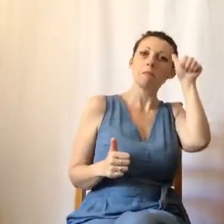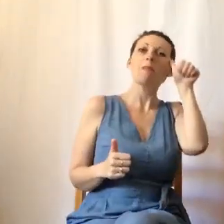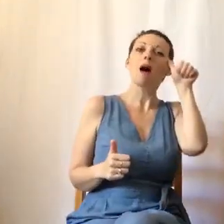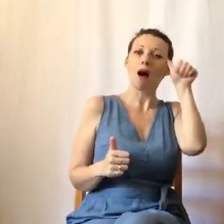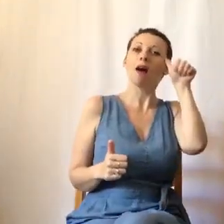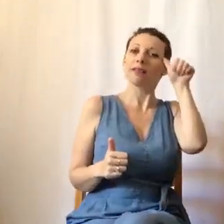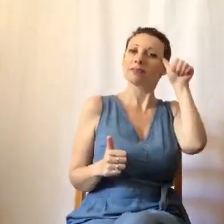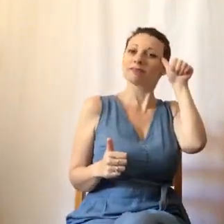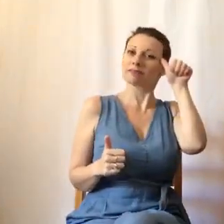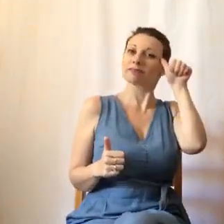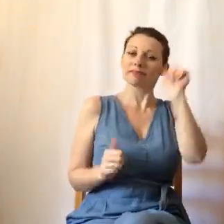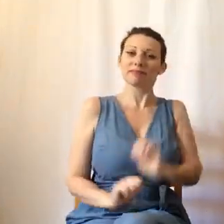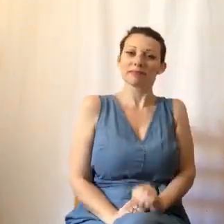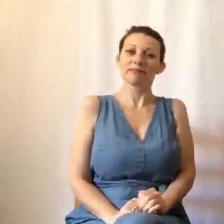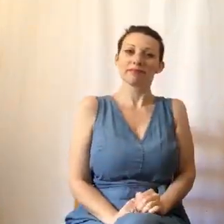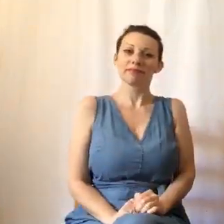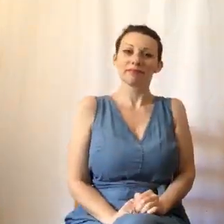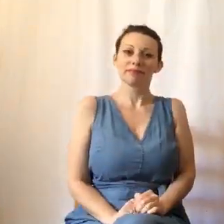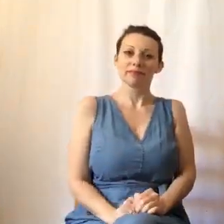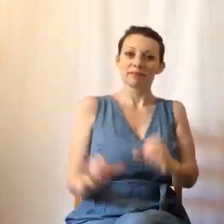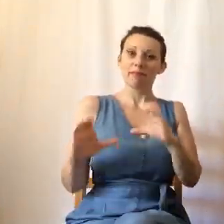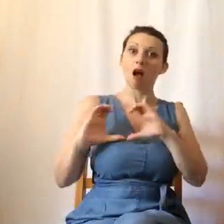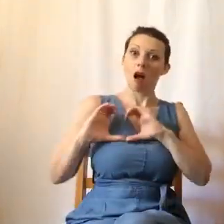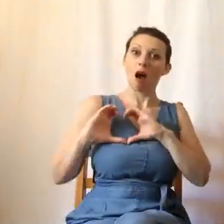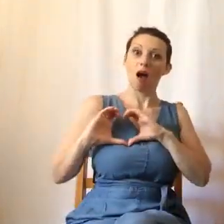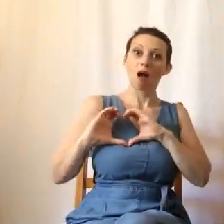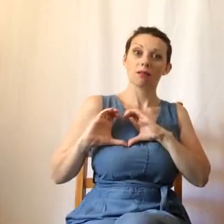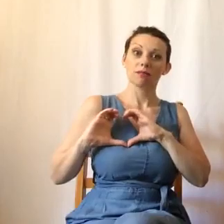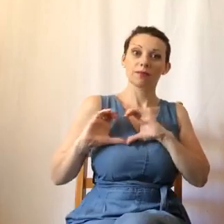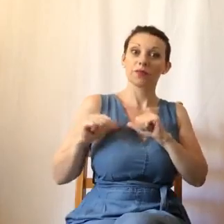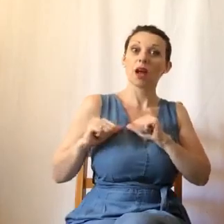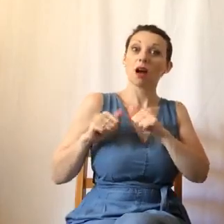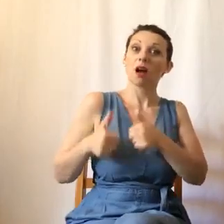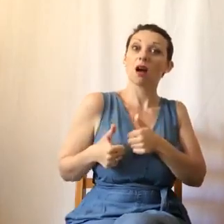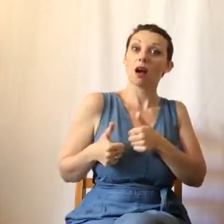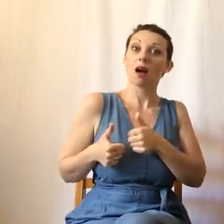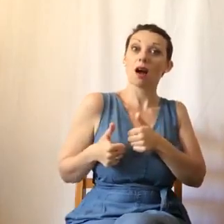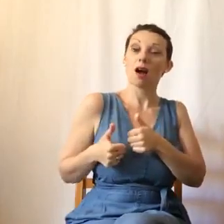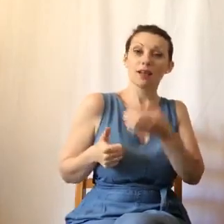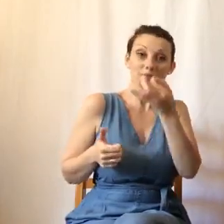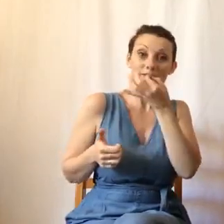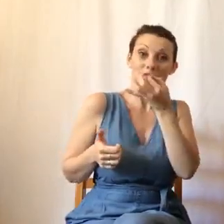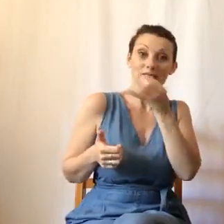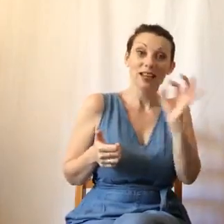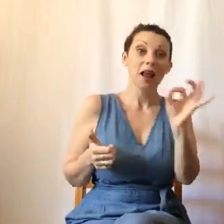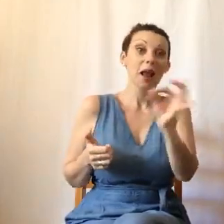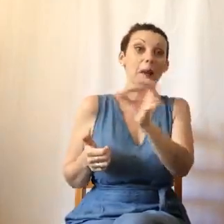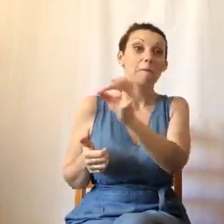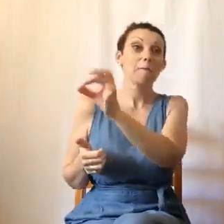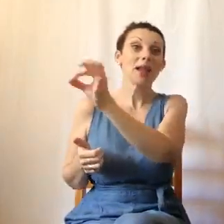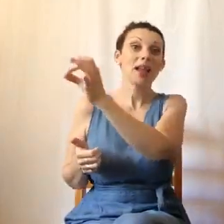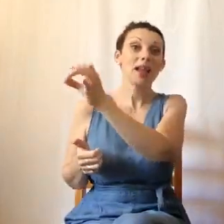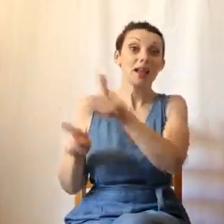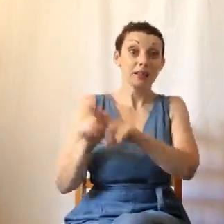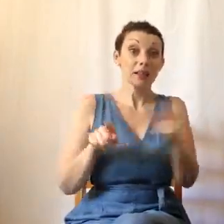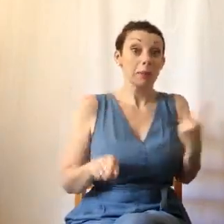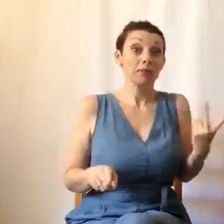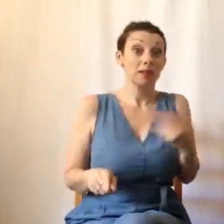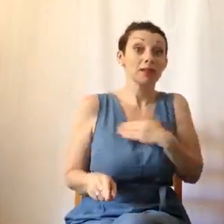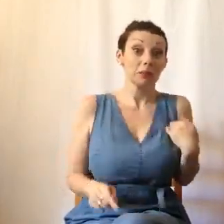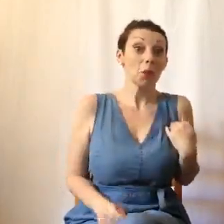There you go, there she is. Here's her heart. There's her being kind, feeding a bee, which we did this morning. And there she